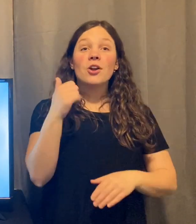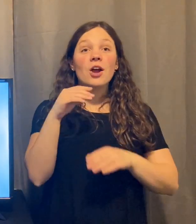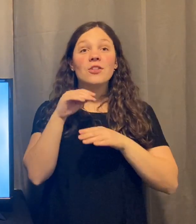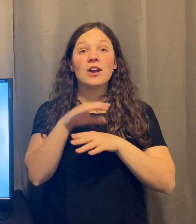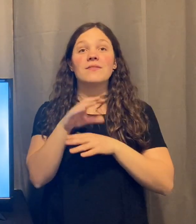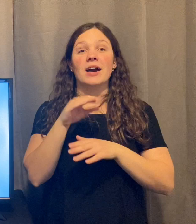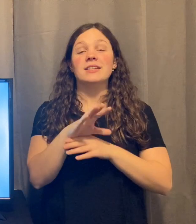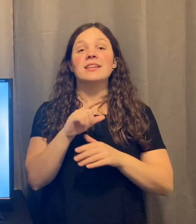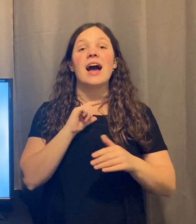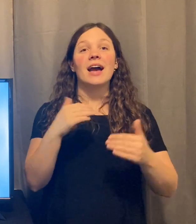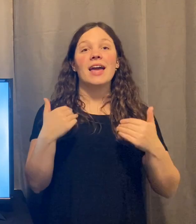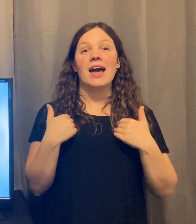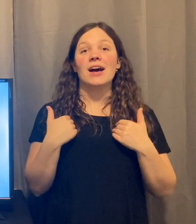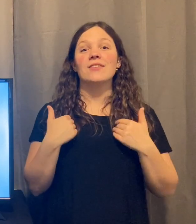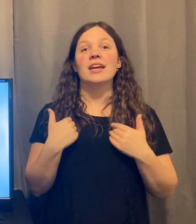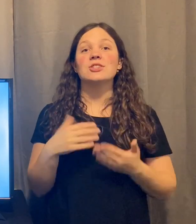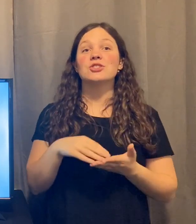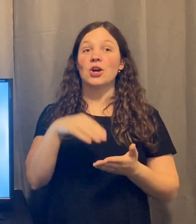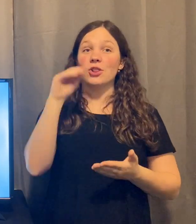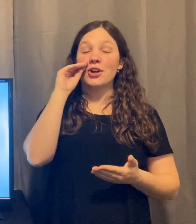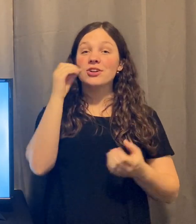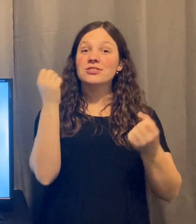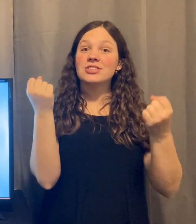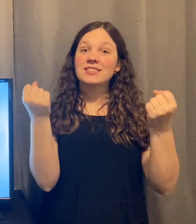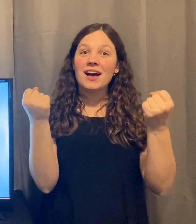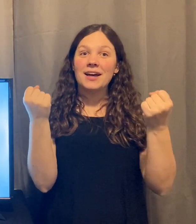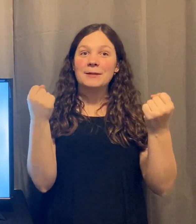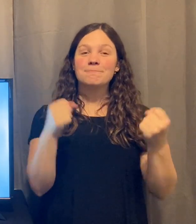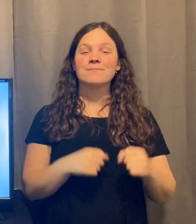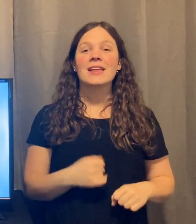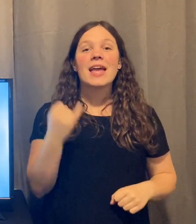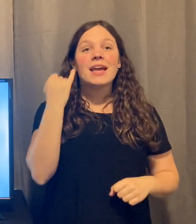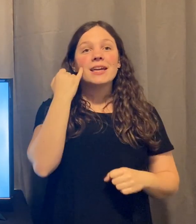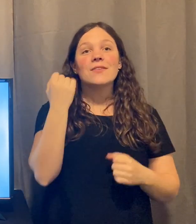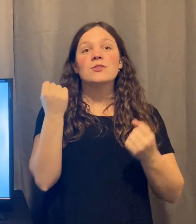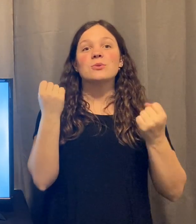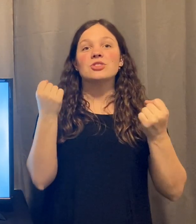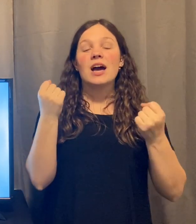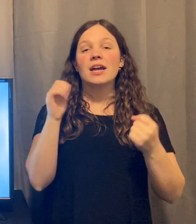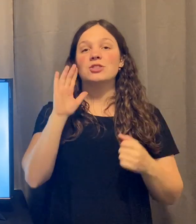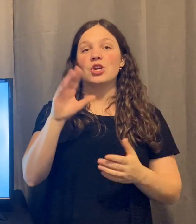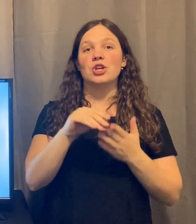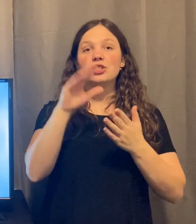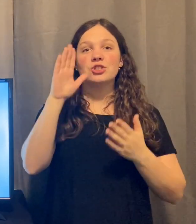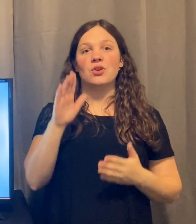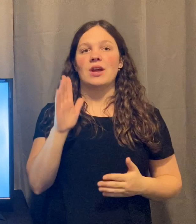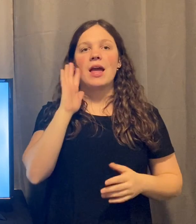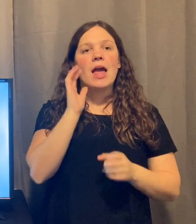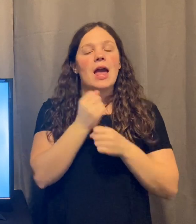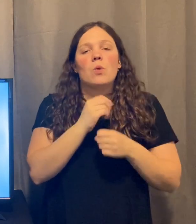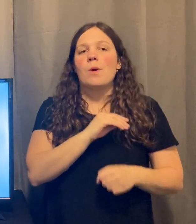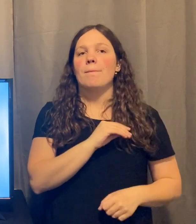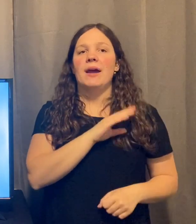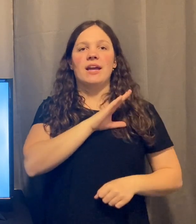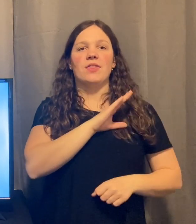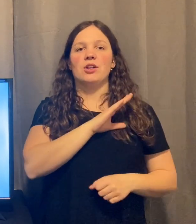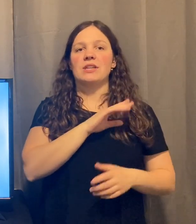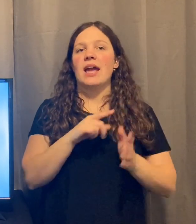Another advice I have is to learn to sign. If you sign to your student, it will make their day